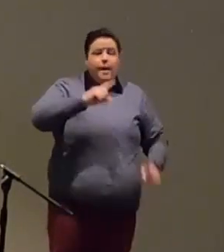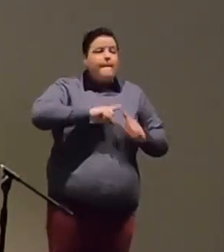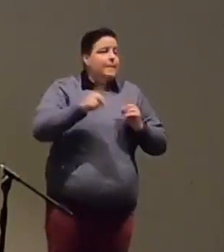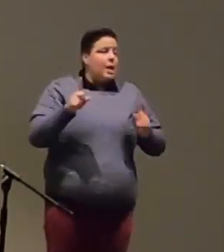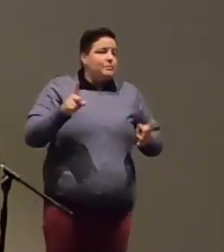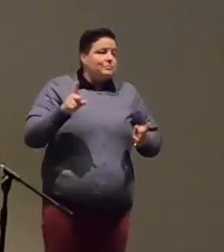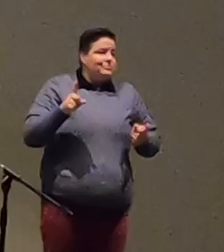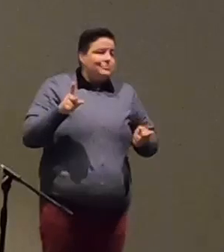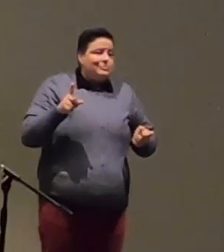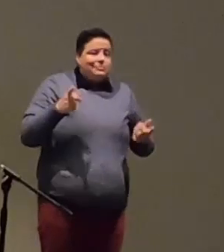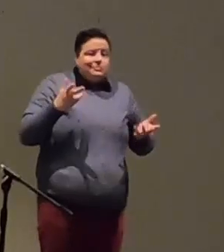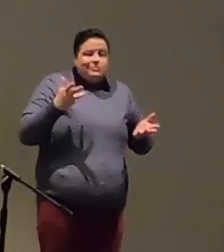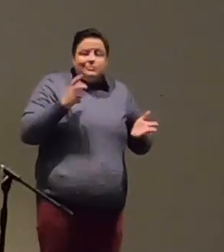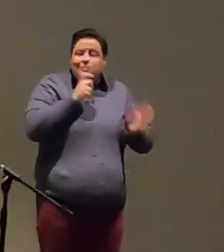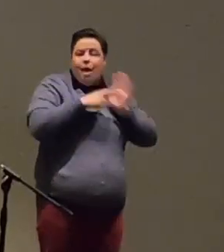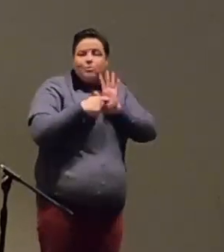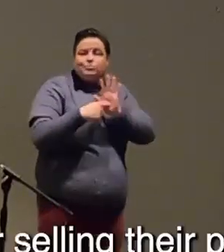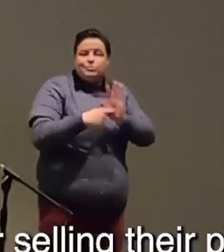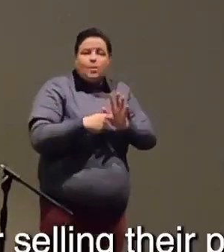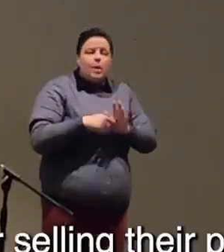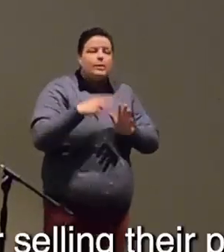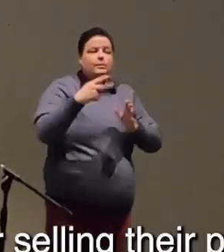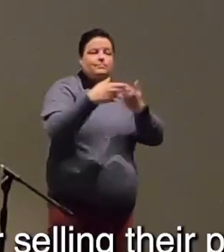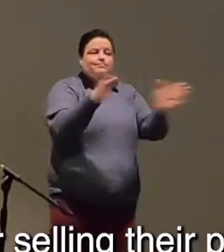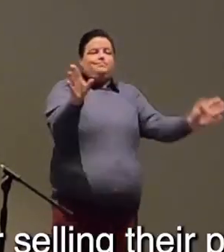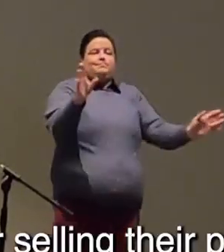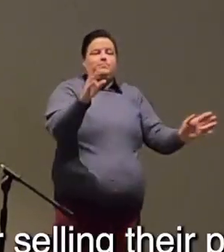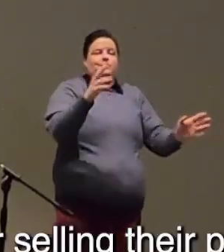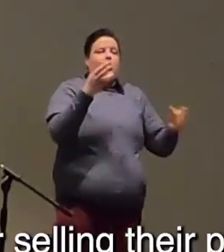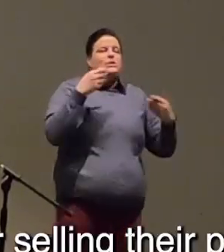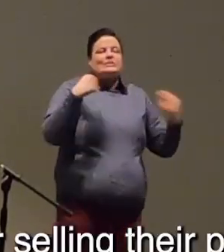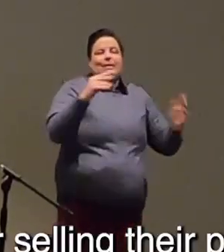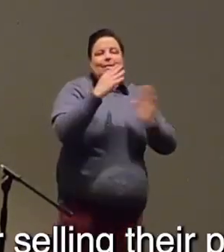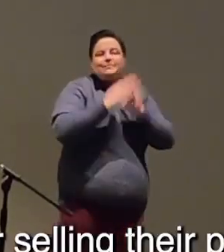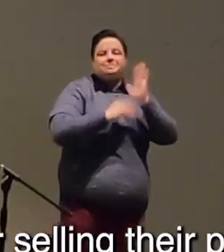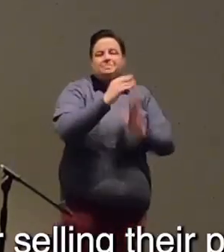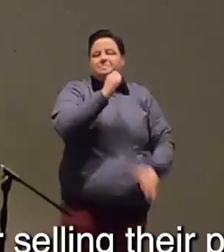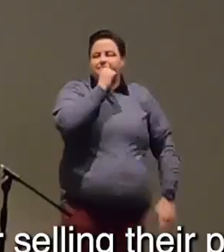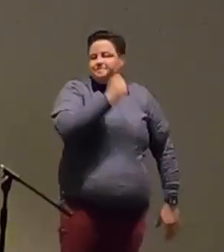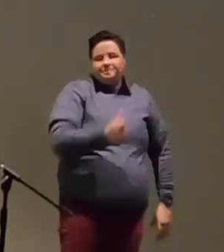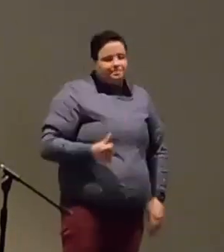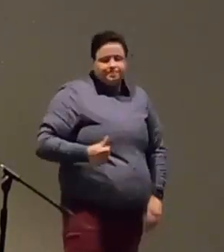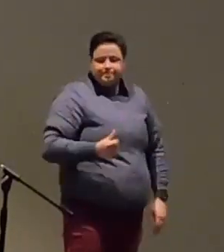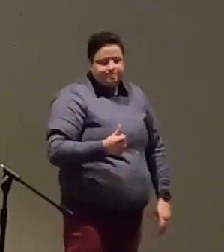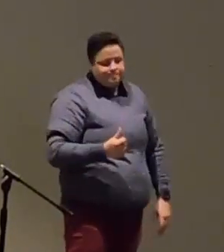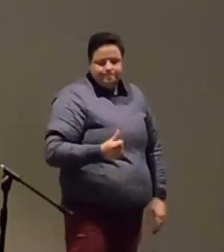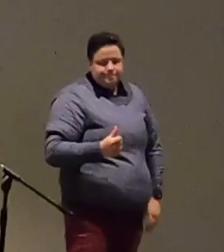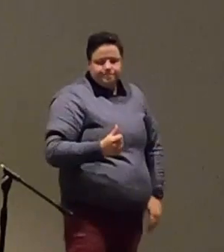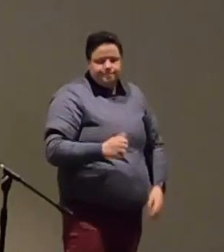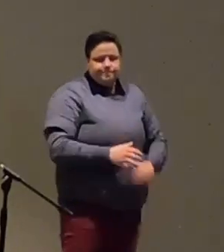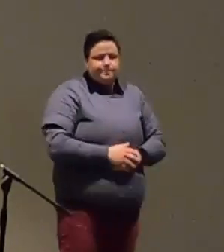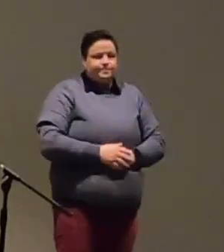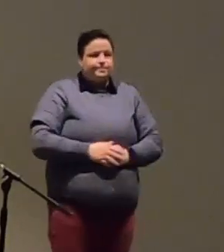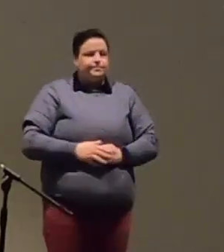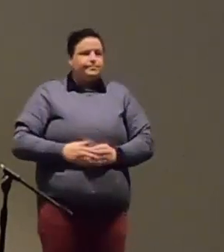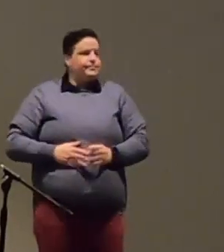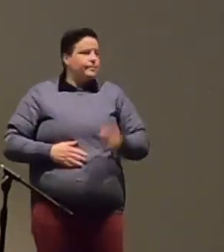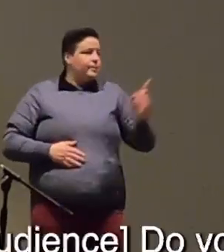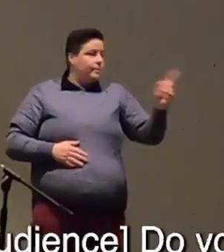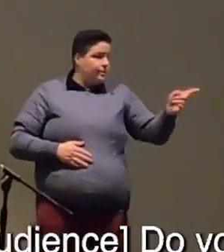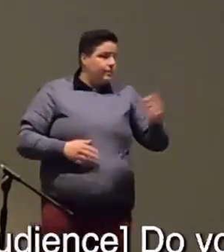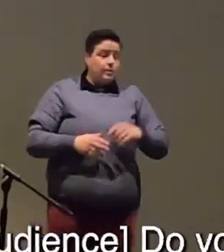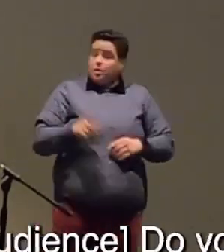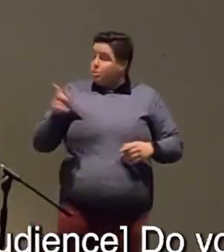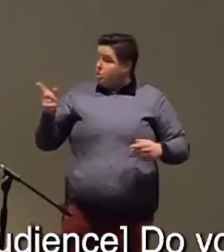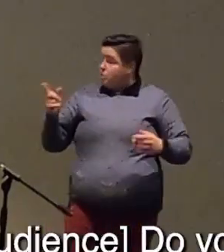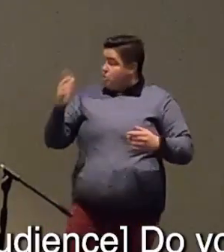they weren't being exhibited publicly or selling their paintings or anything like that. Yes. Do